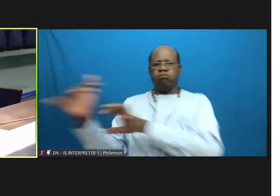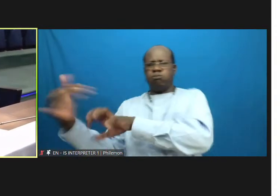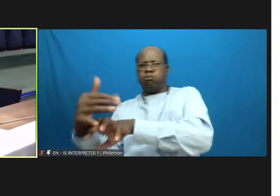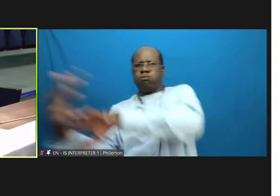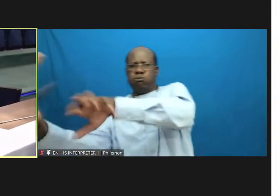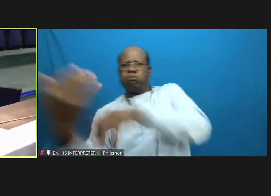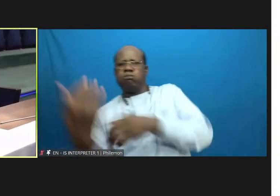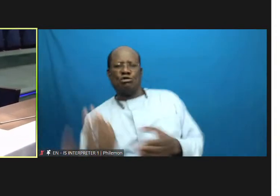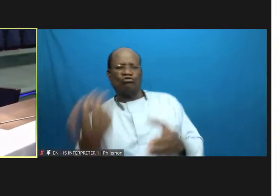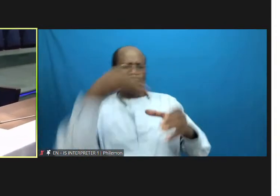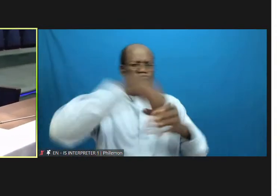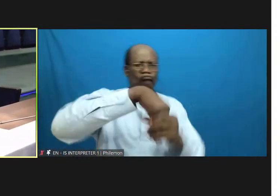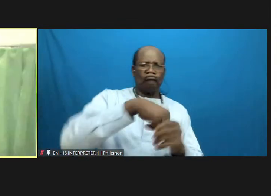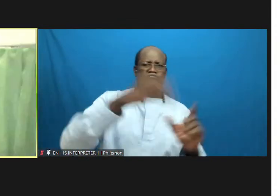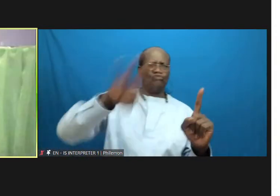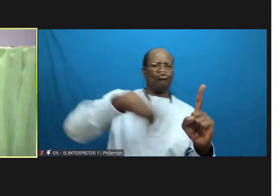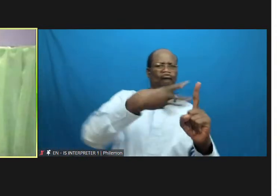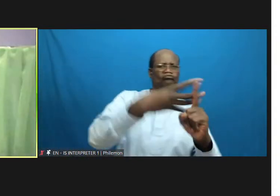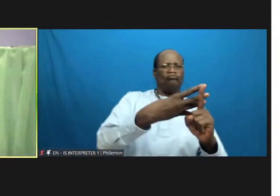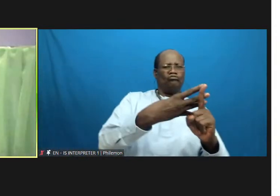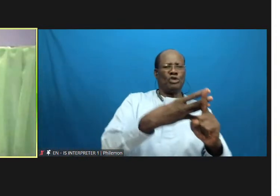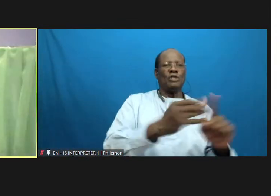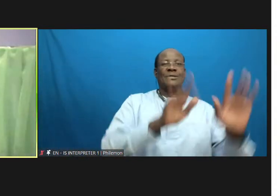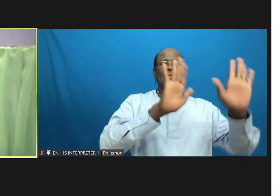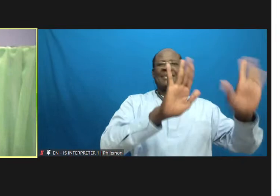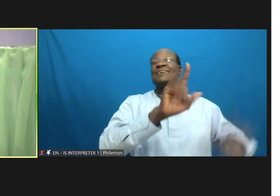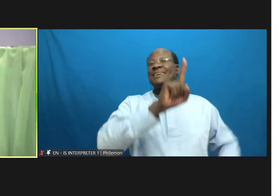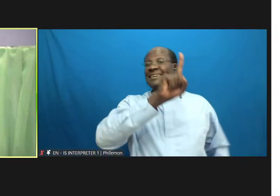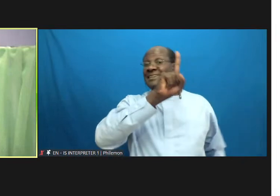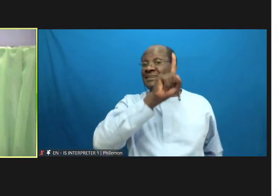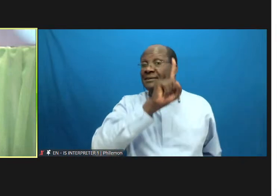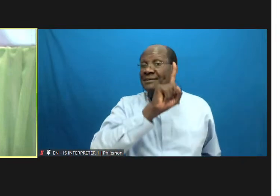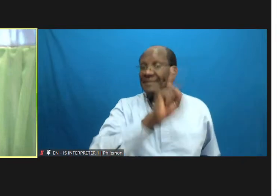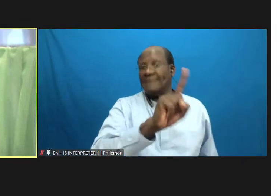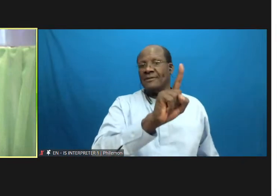these are just synopsis, Jean-Paul. I hand back to you. Thank you.